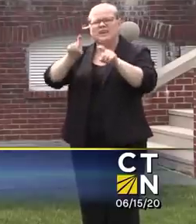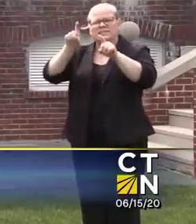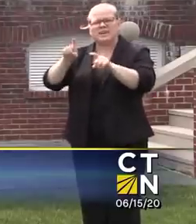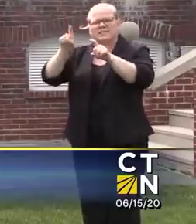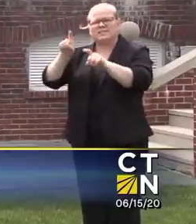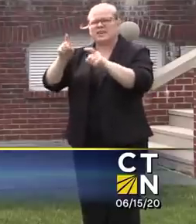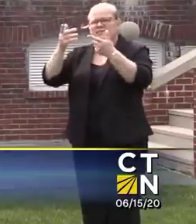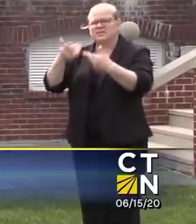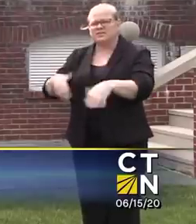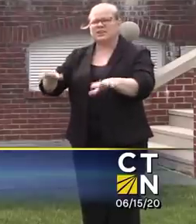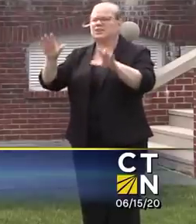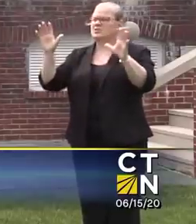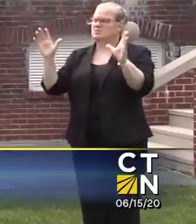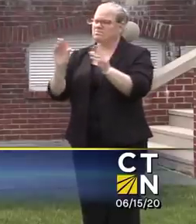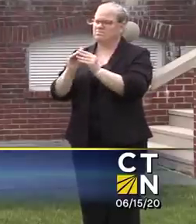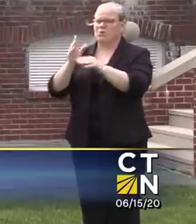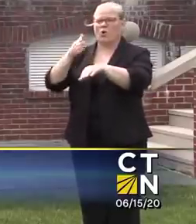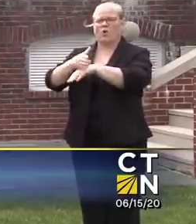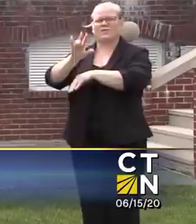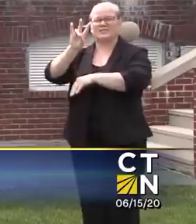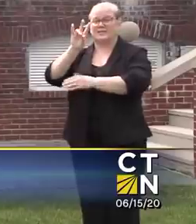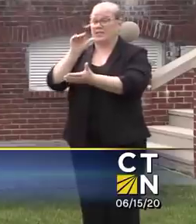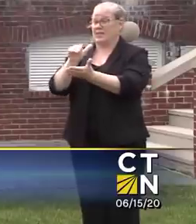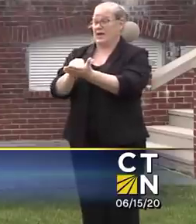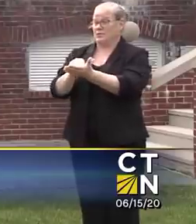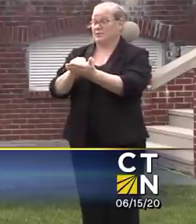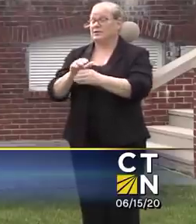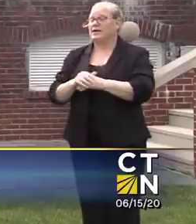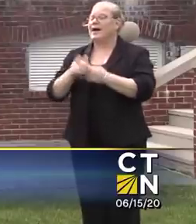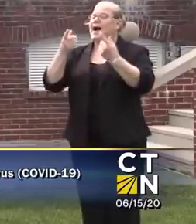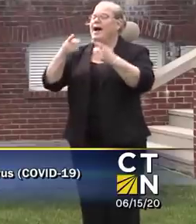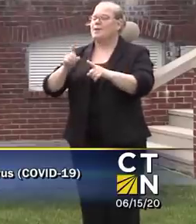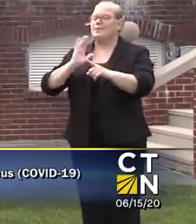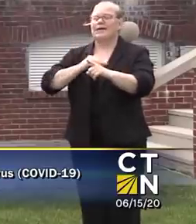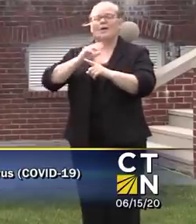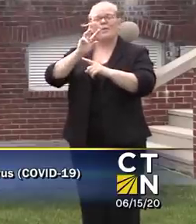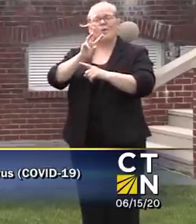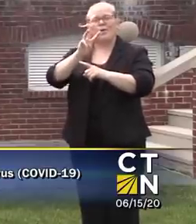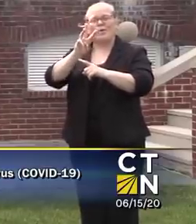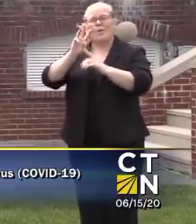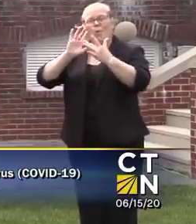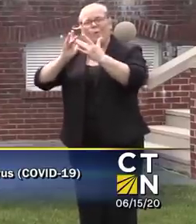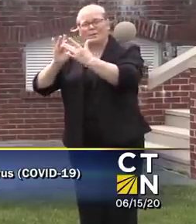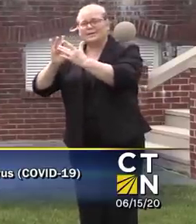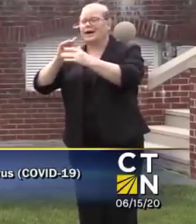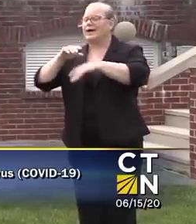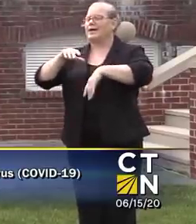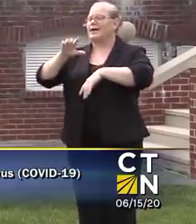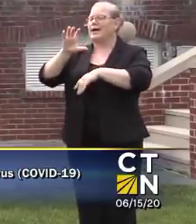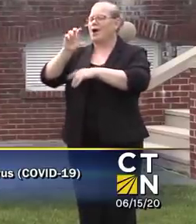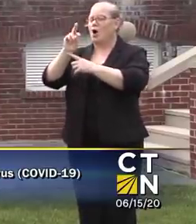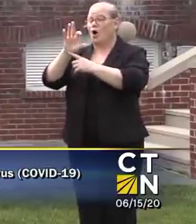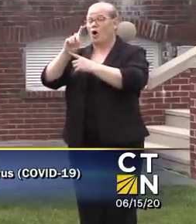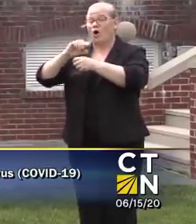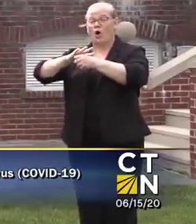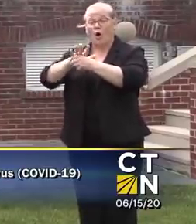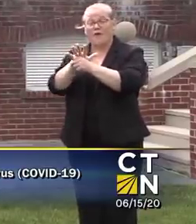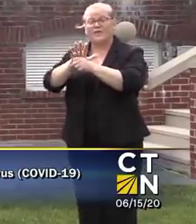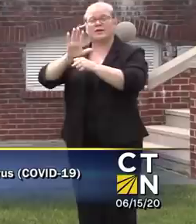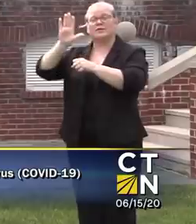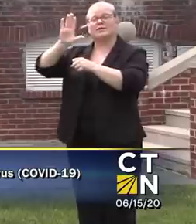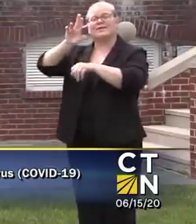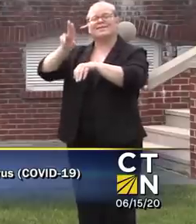a look. We're putting up on our site the COVID task force, national task force, where they said Connecticut is one of